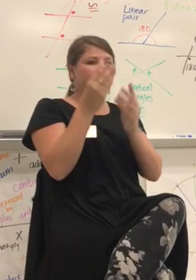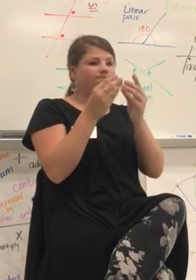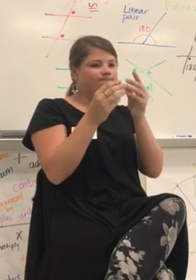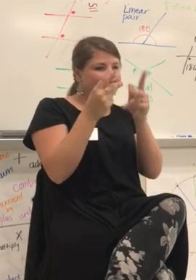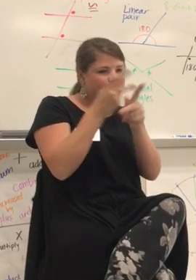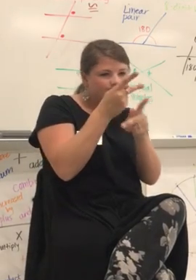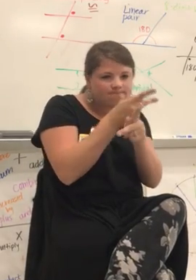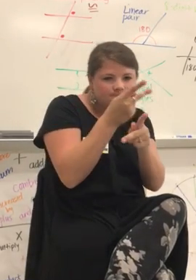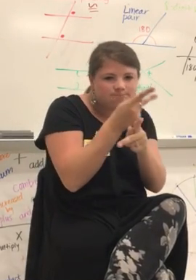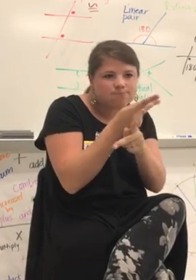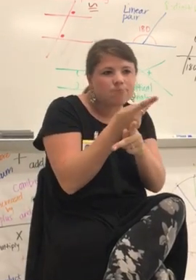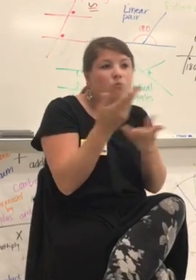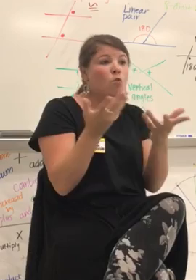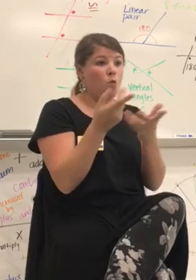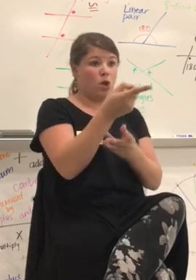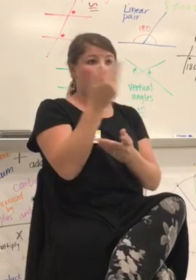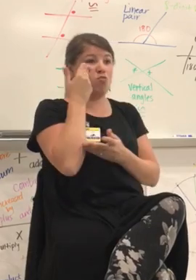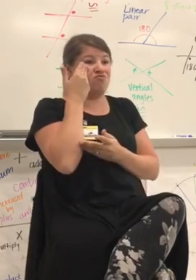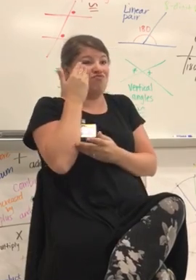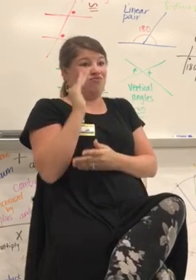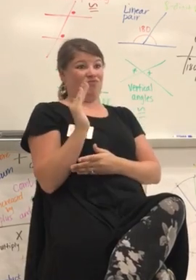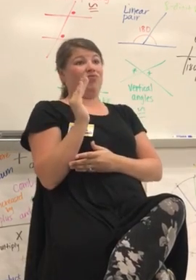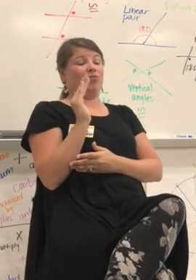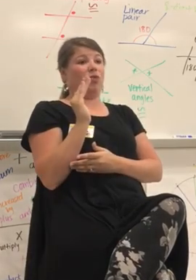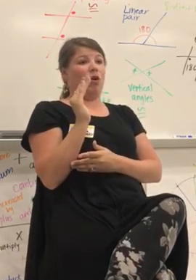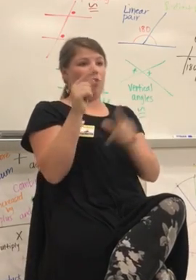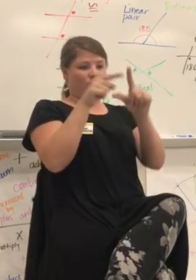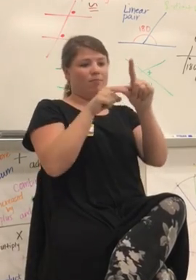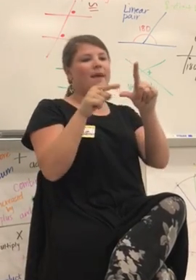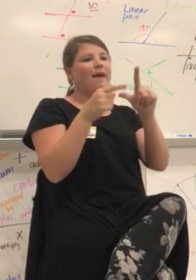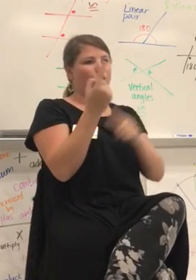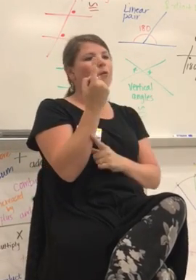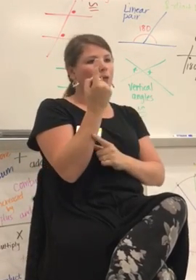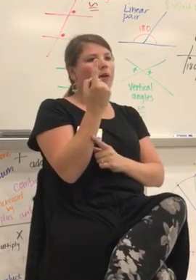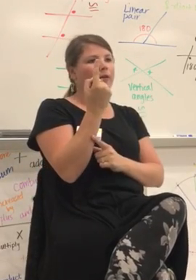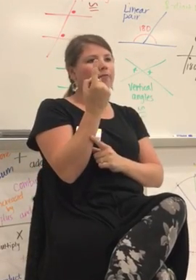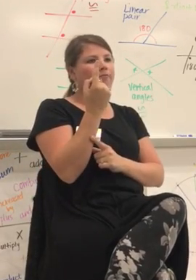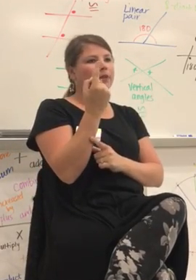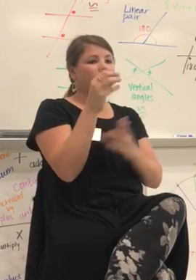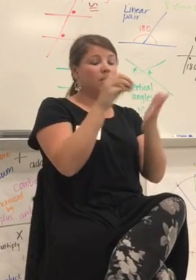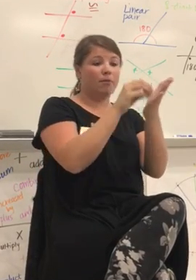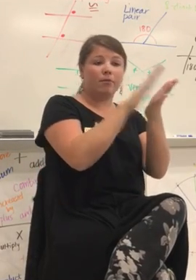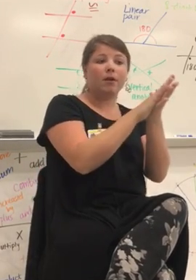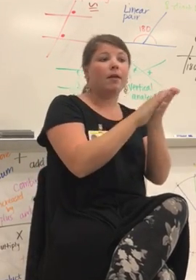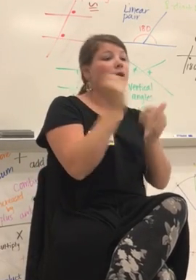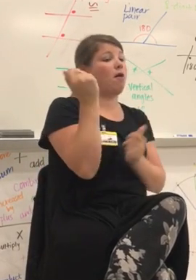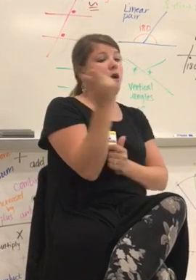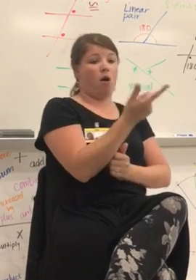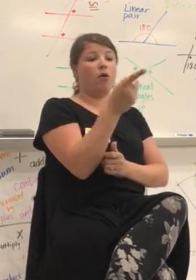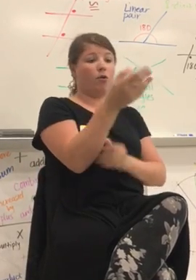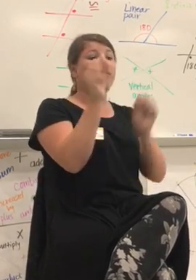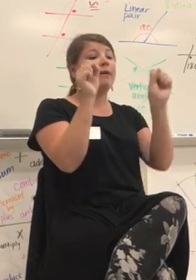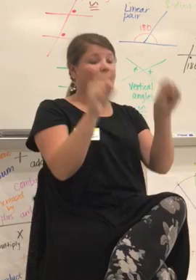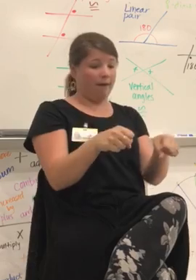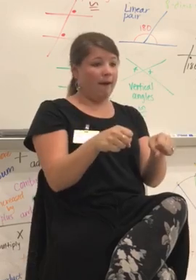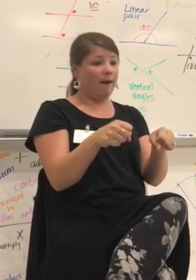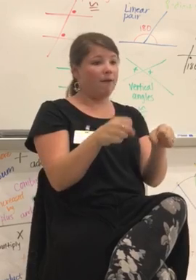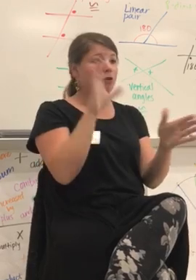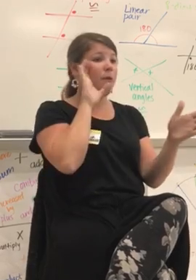that angle number 1. Okay, so fill in everything that you can on a picture like this. Okay, fill in vertical angles. You could have